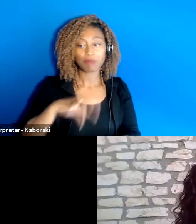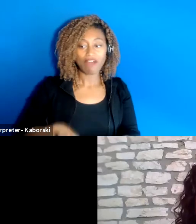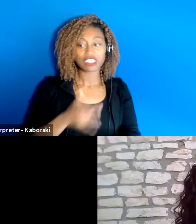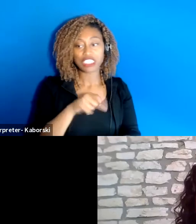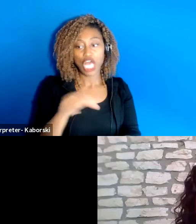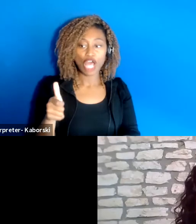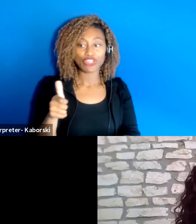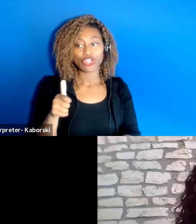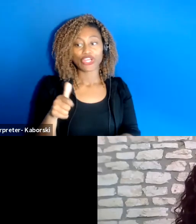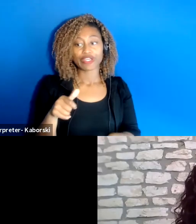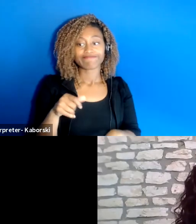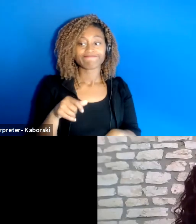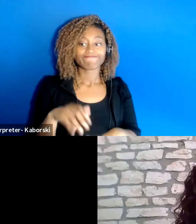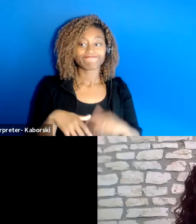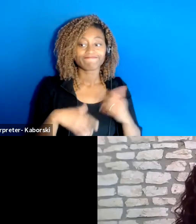entities are